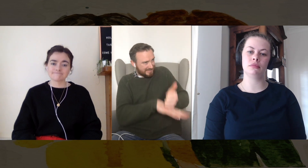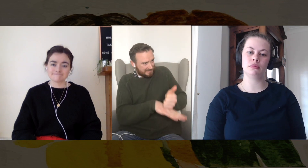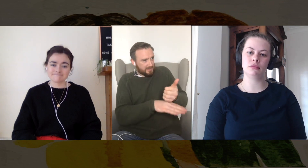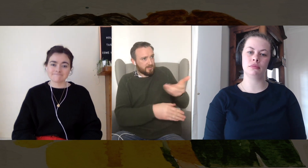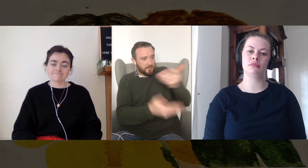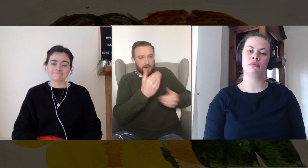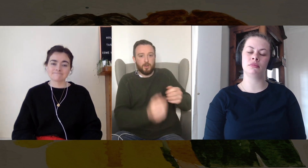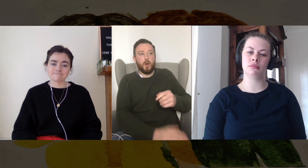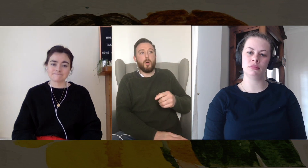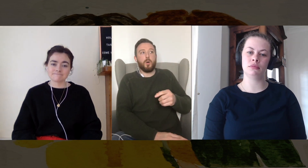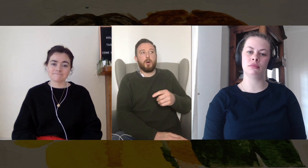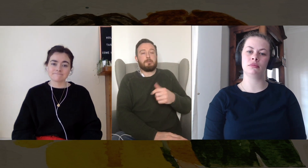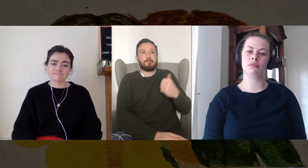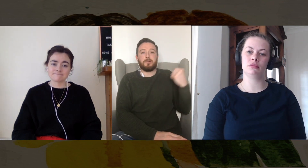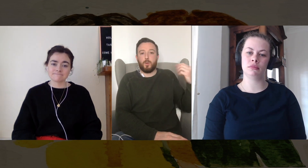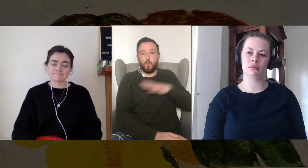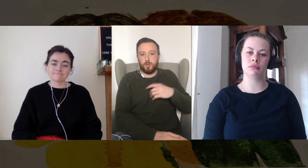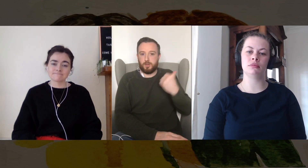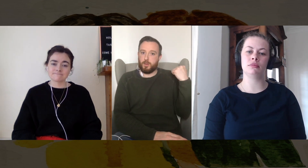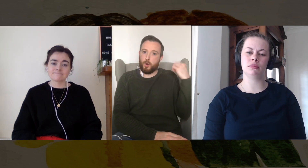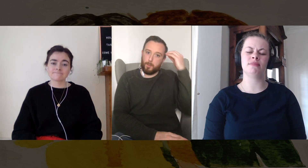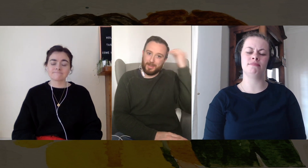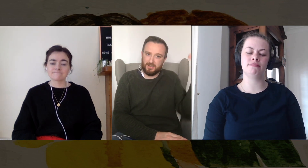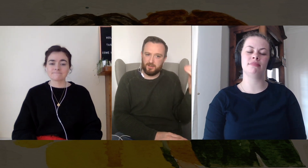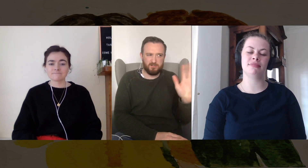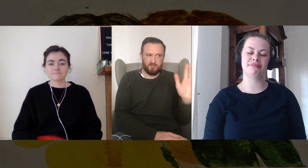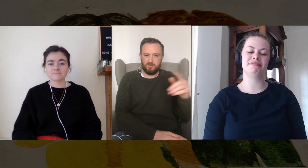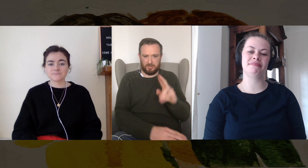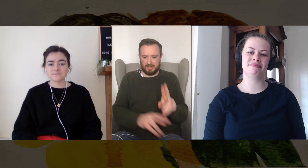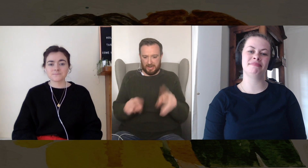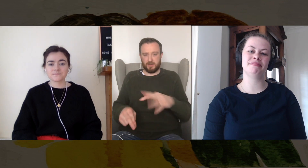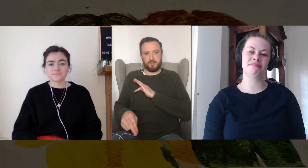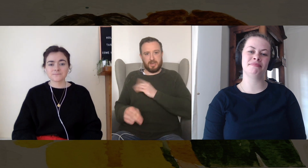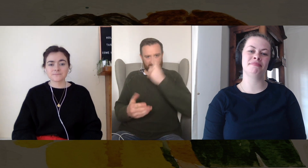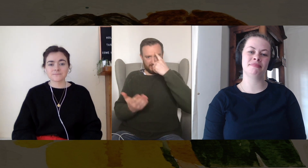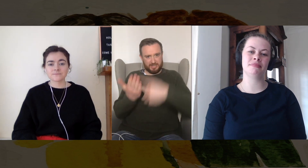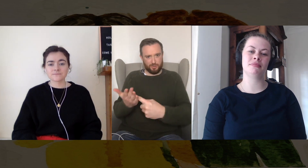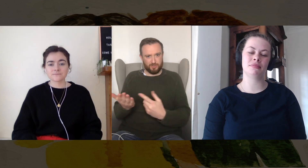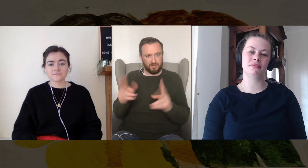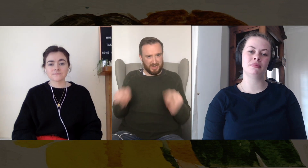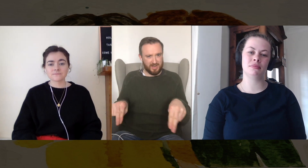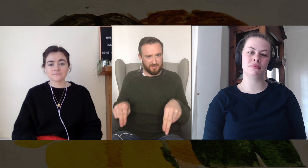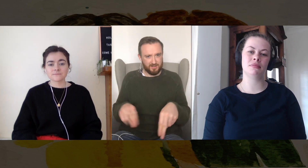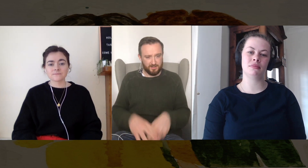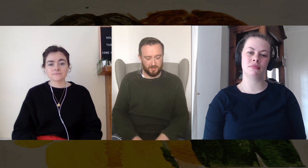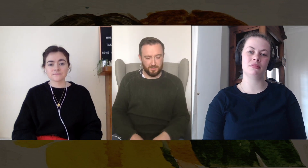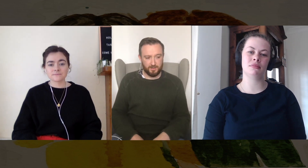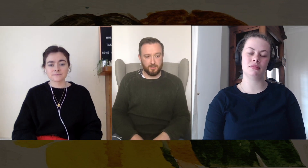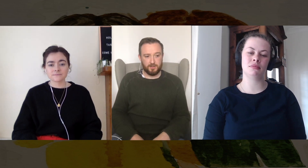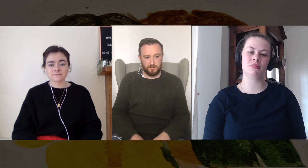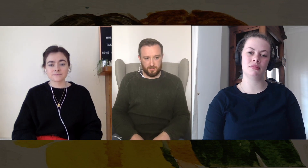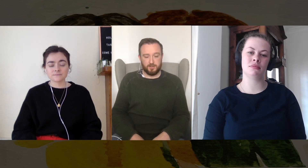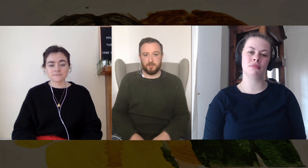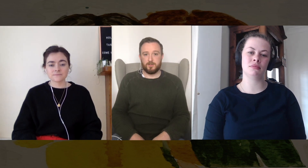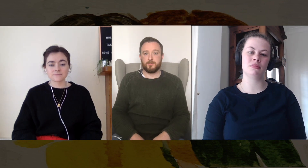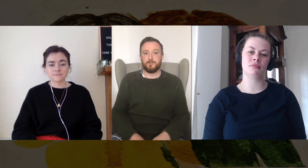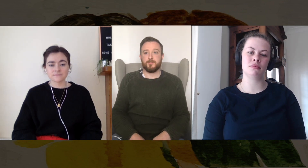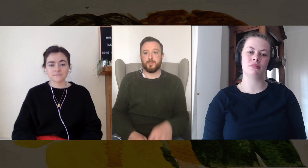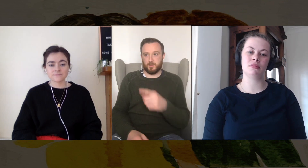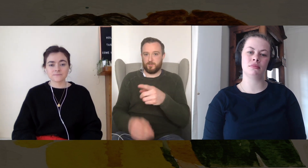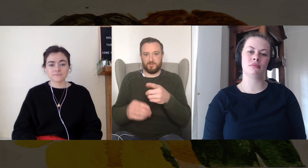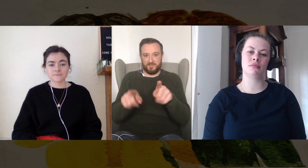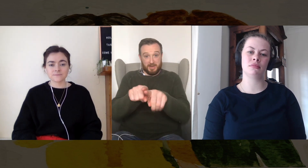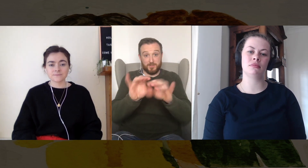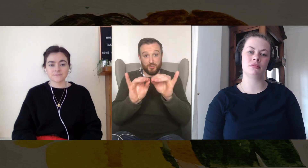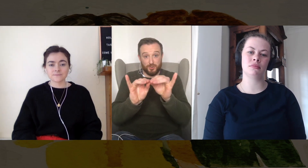it's there's lots of opinions that are thrown around the place, and then people just echo those opinions. But then if you're asking to